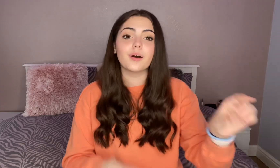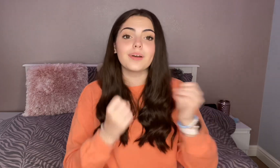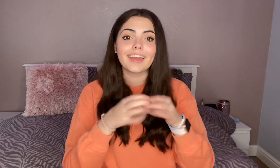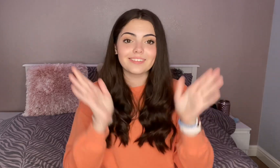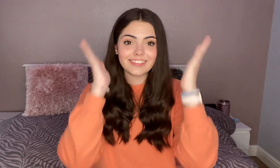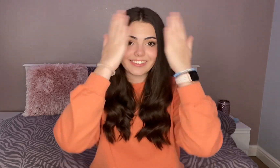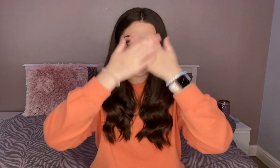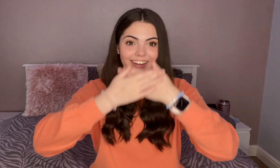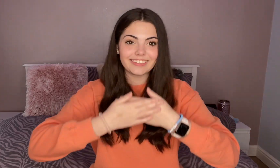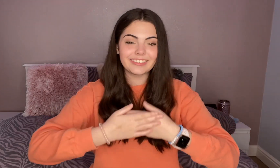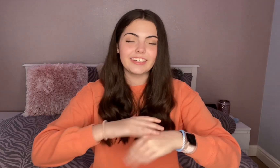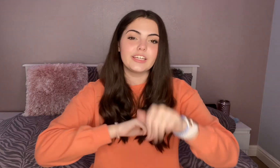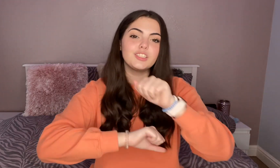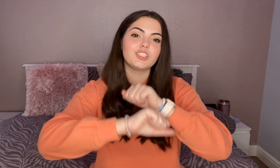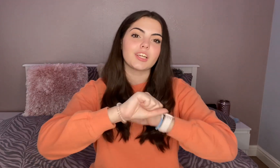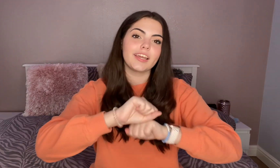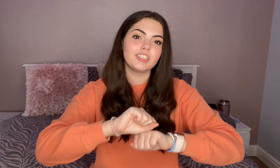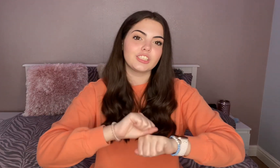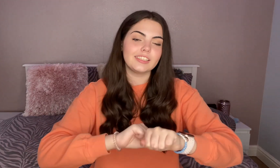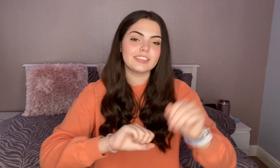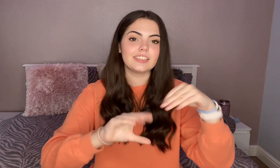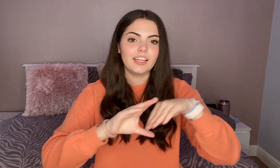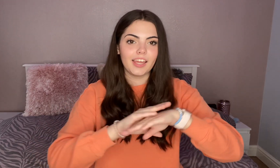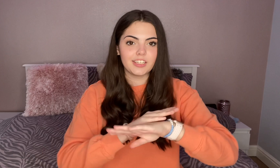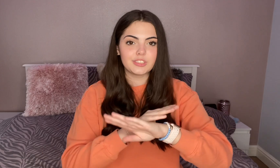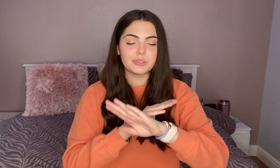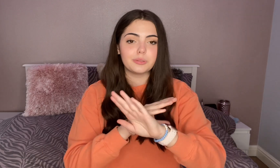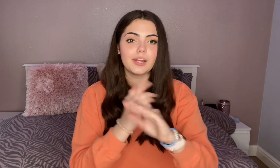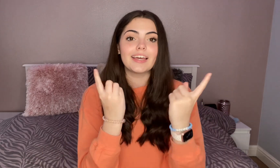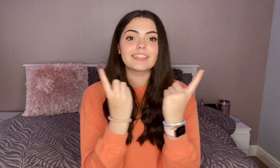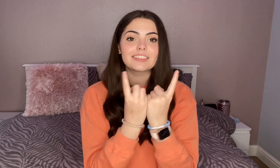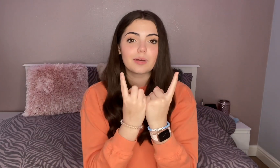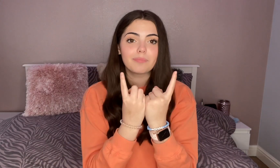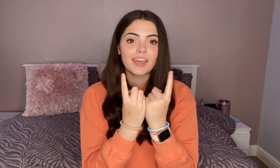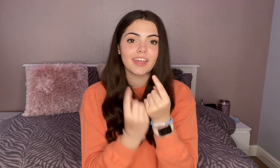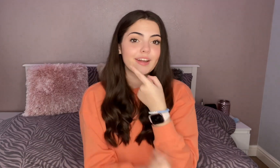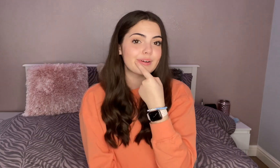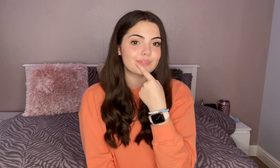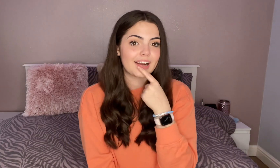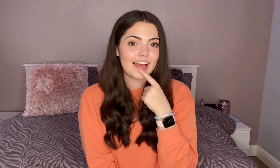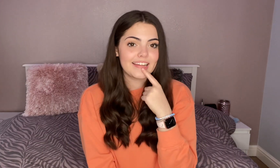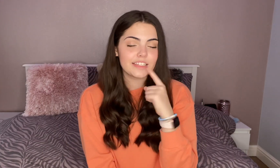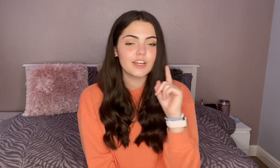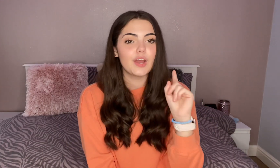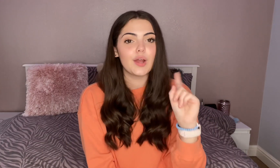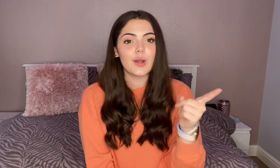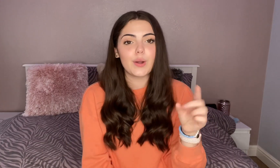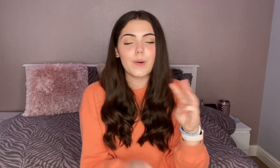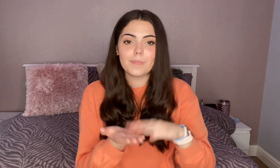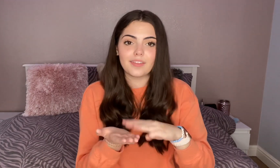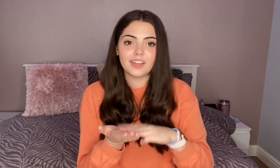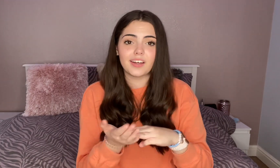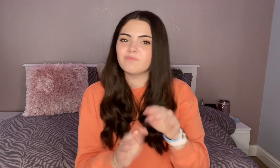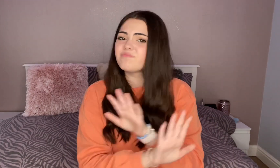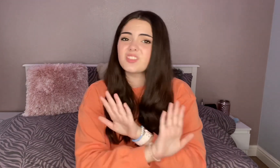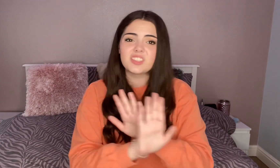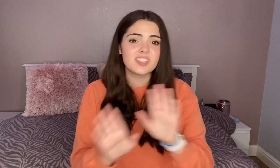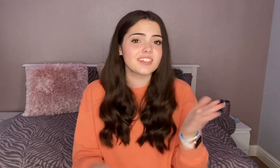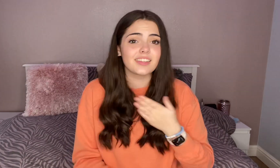going out tonight changes into something red. Her mother doesn't